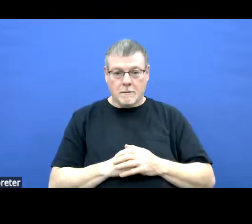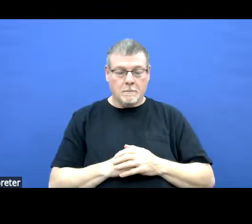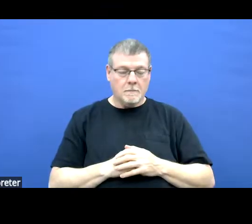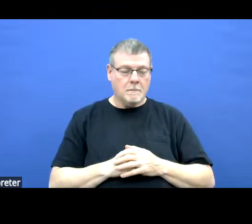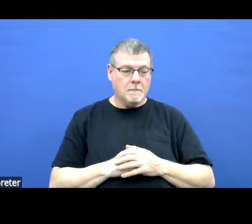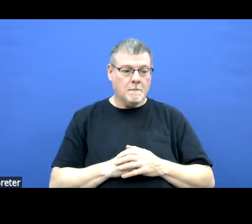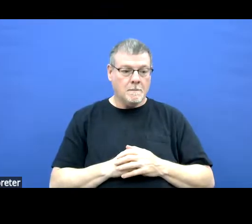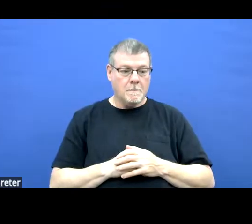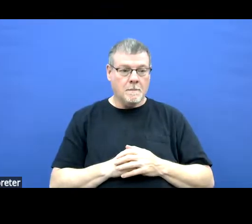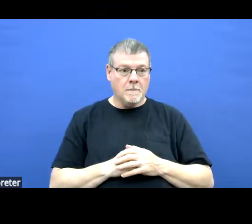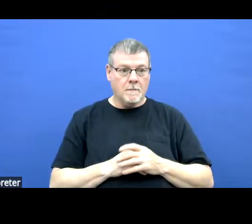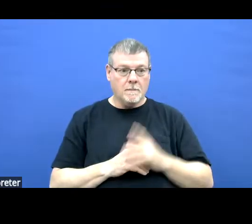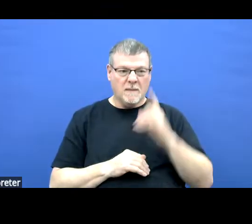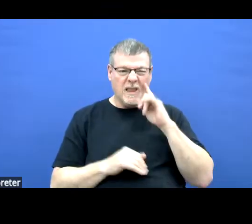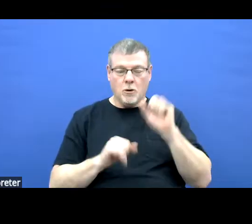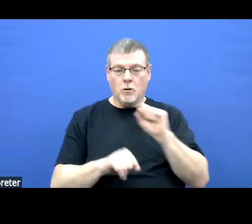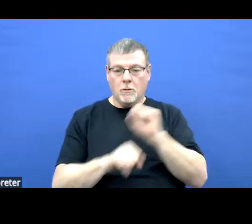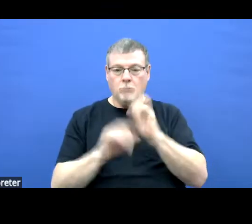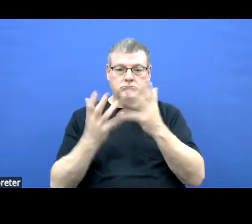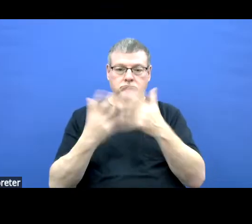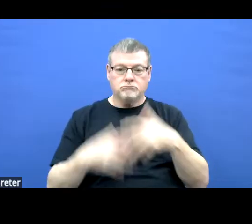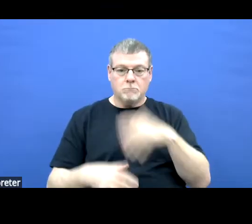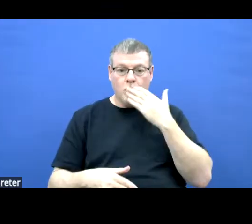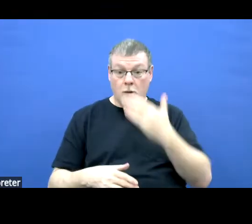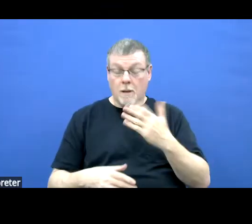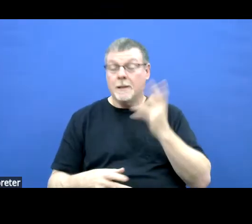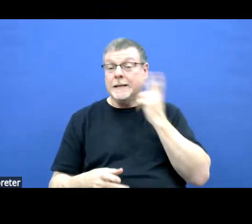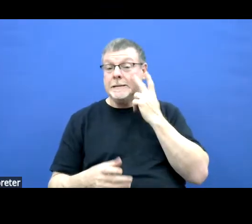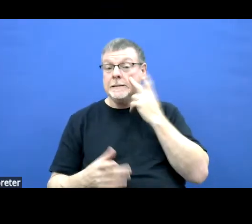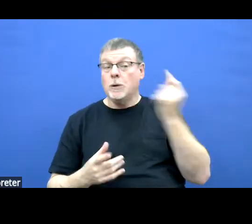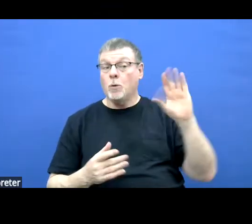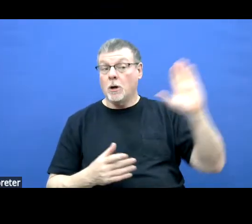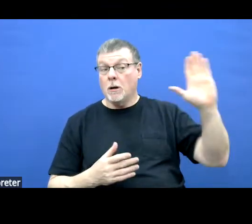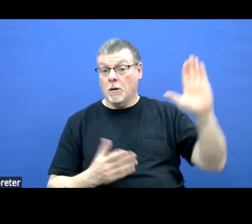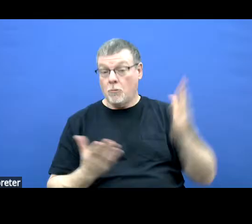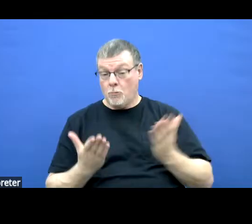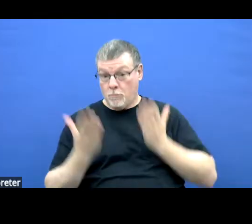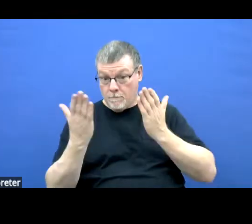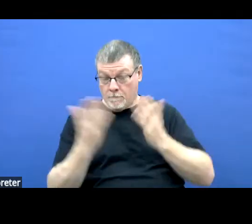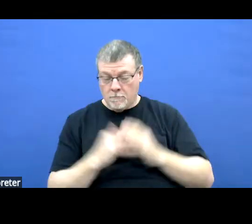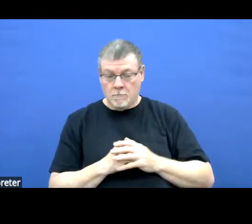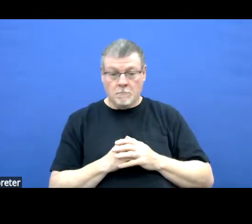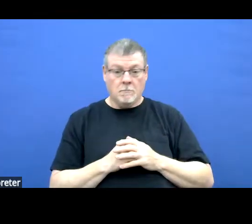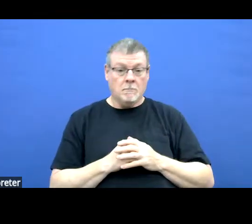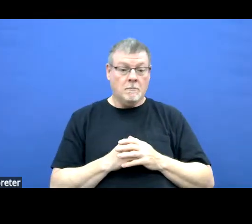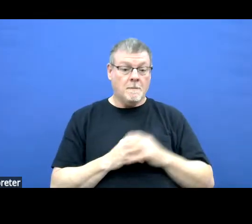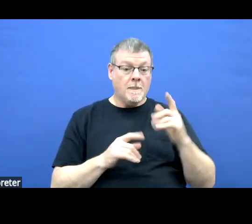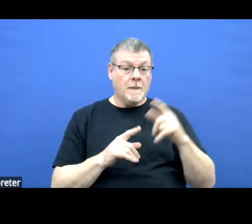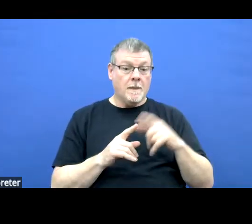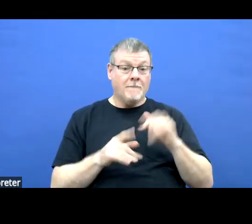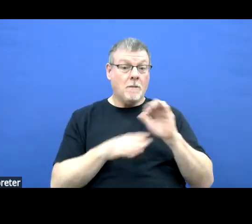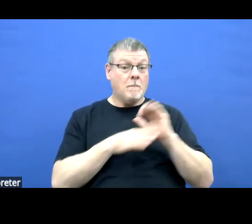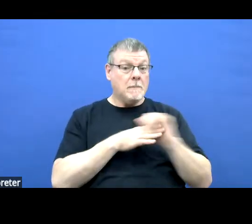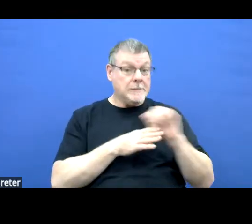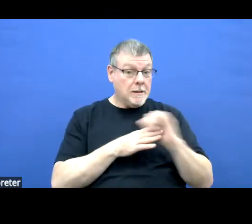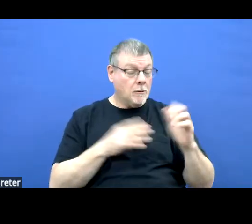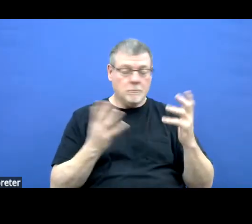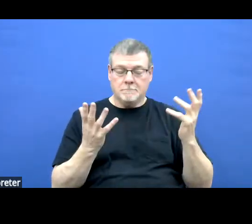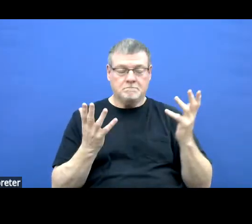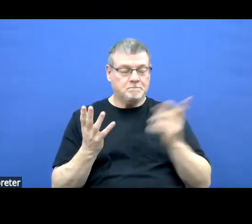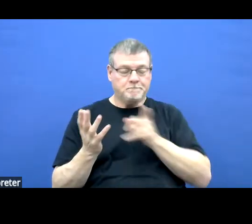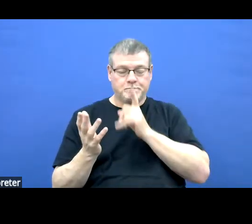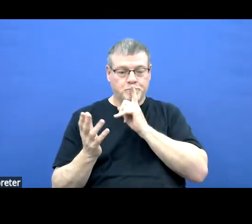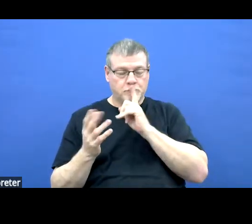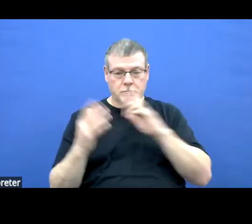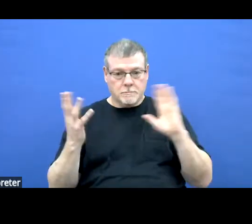actually could work out well. So we'll see what their offers are. From the dollar amounts, I don't want to say